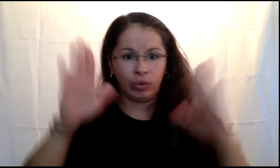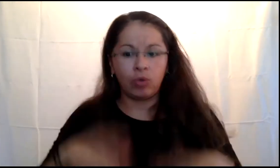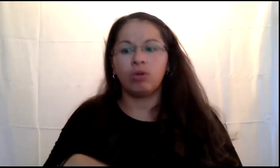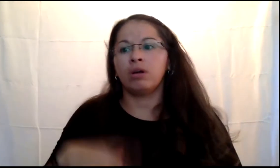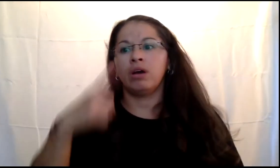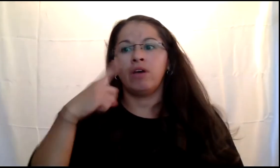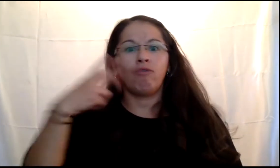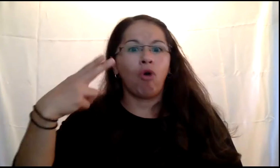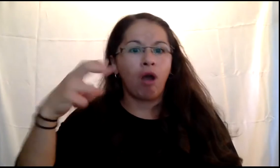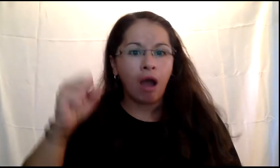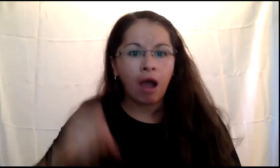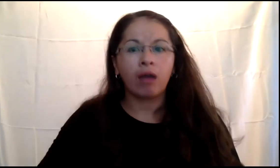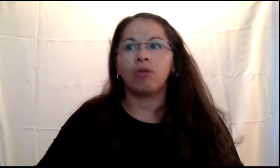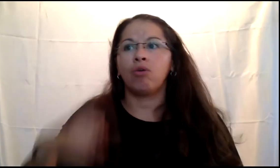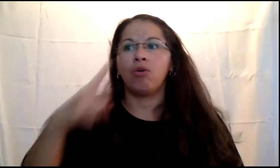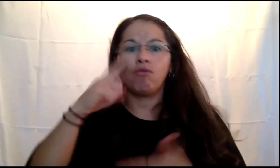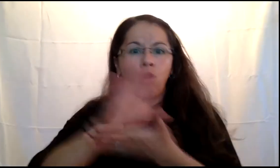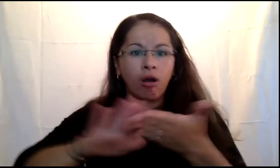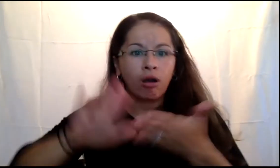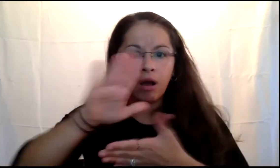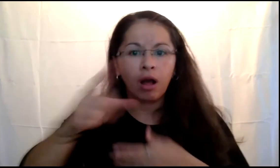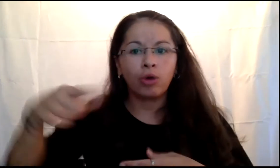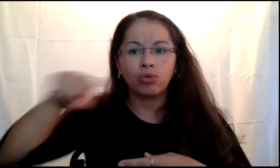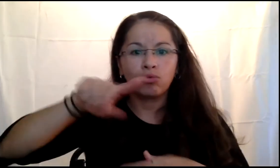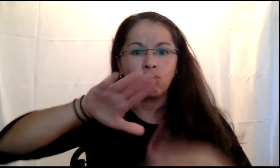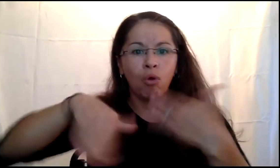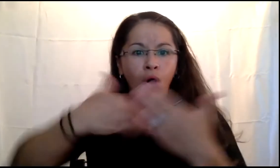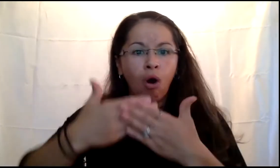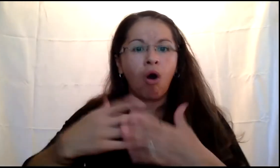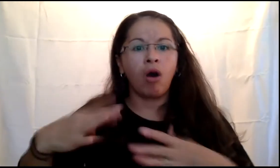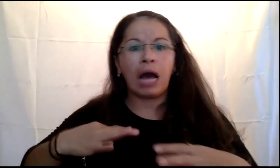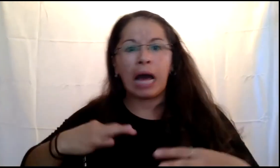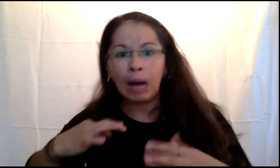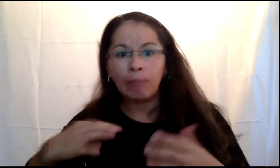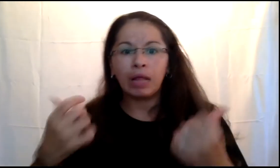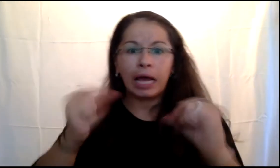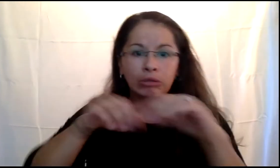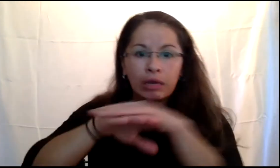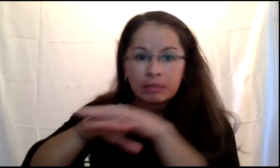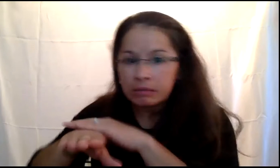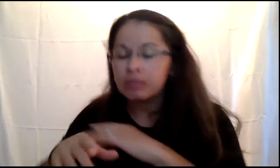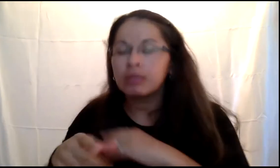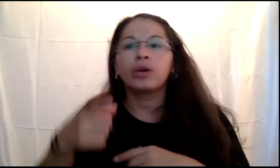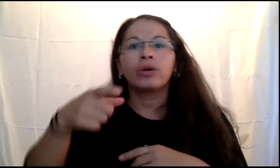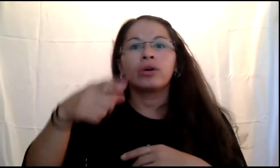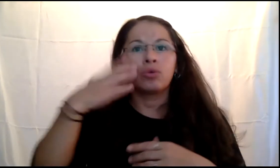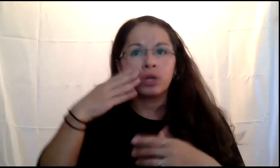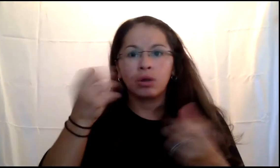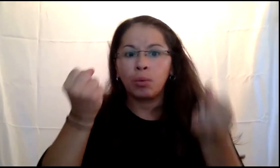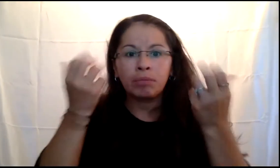to. And we know that decisions are being made and things are happening